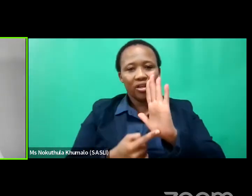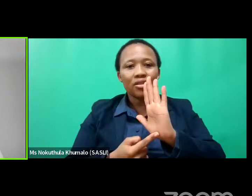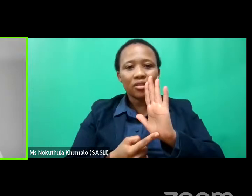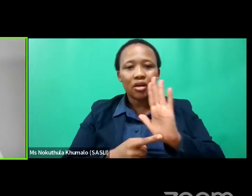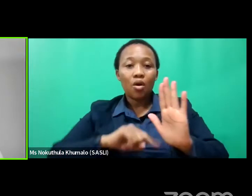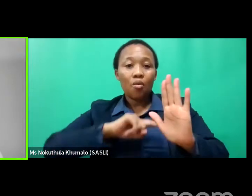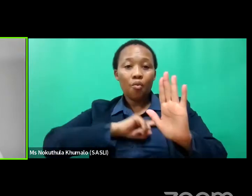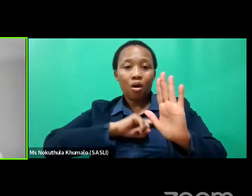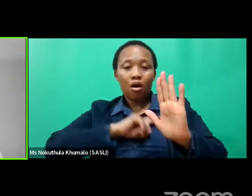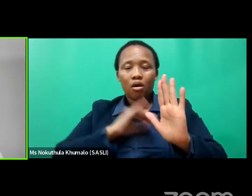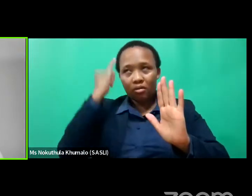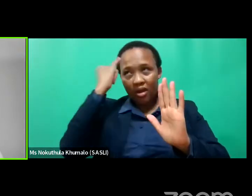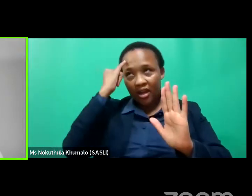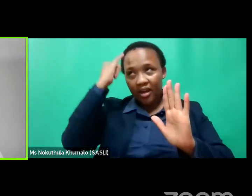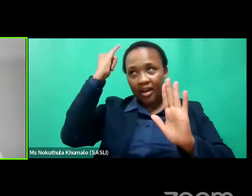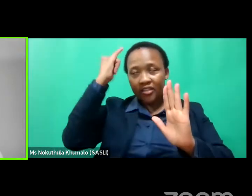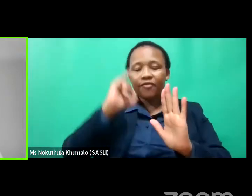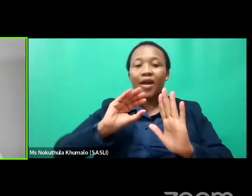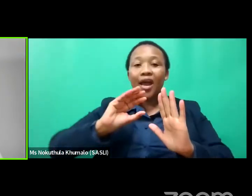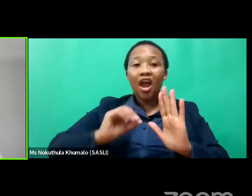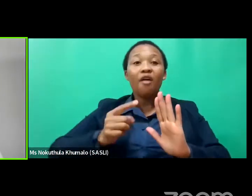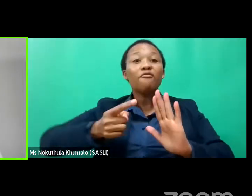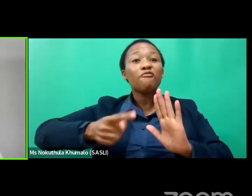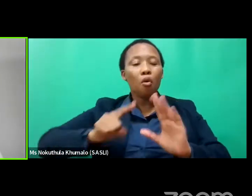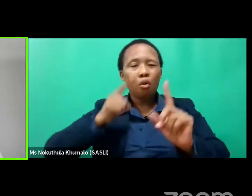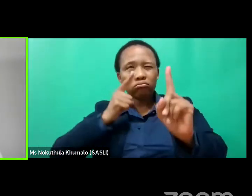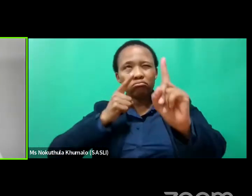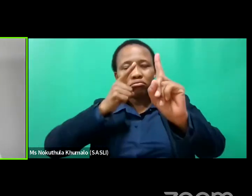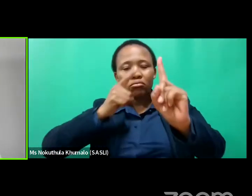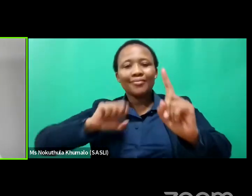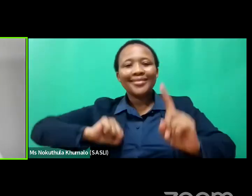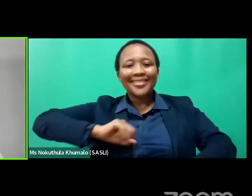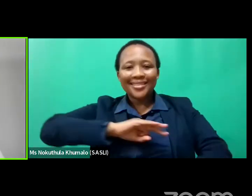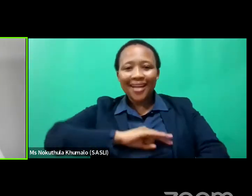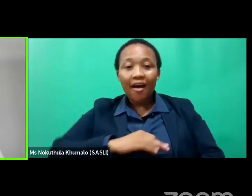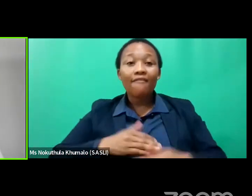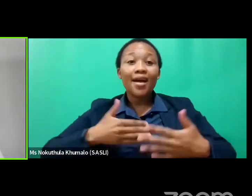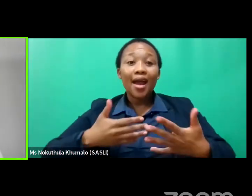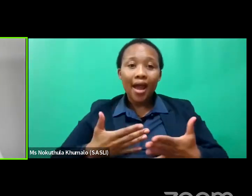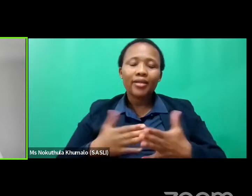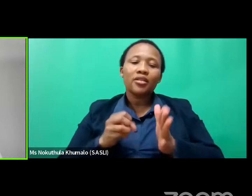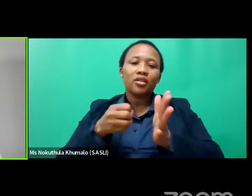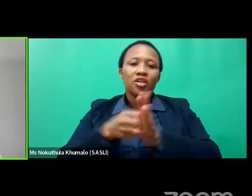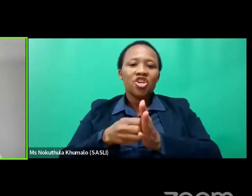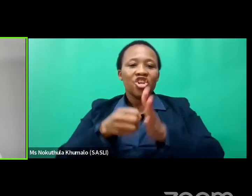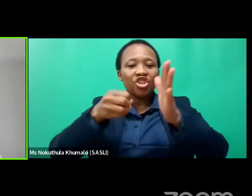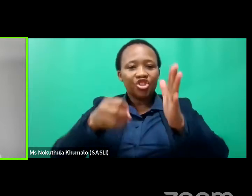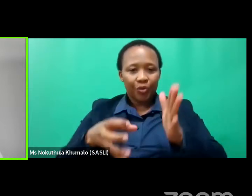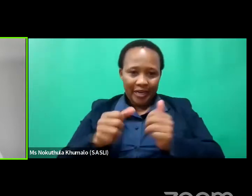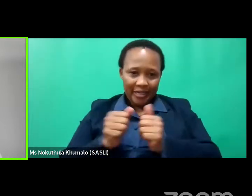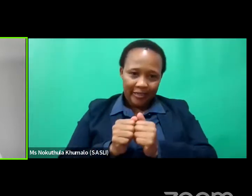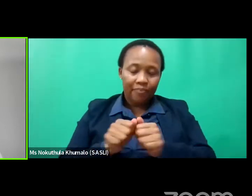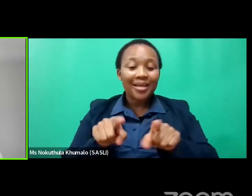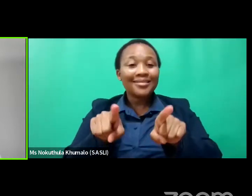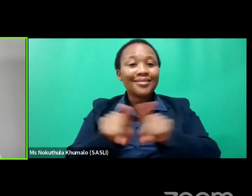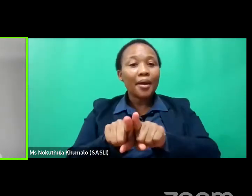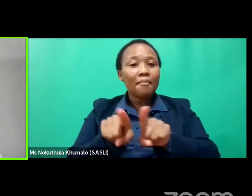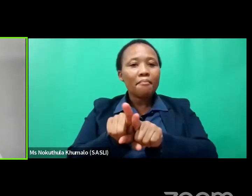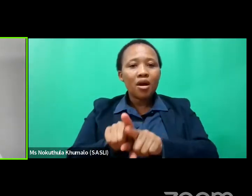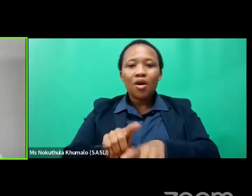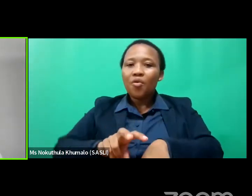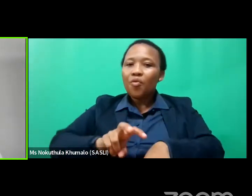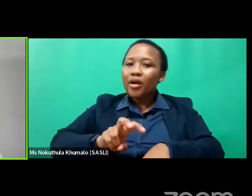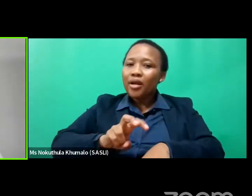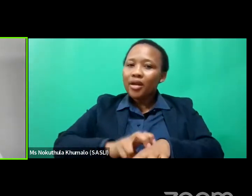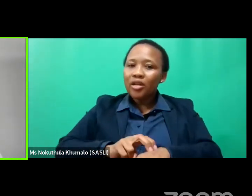our staff and students. I am persuaded that all participants here today will also be motivated by not only